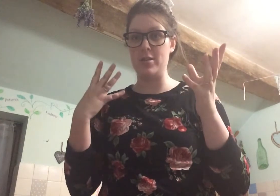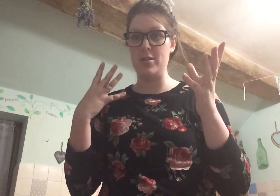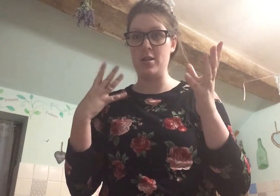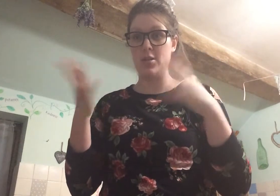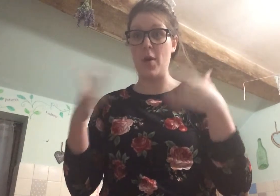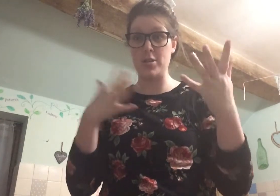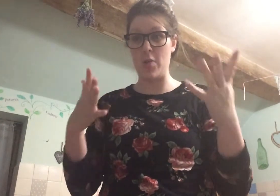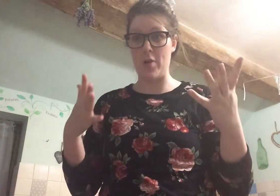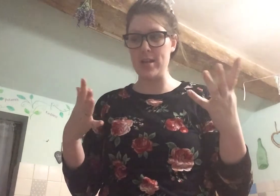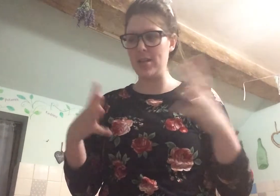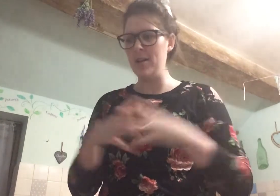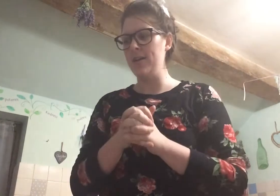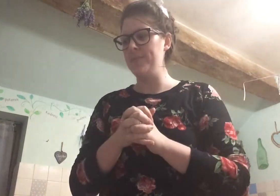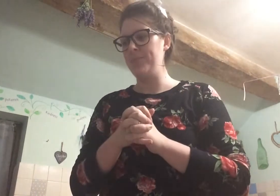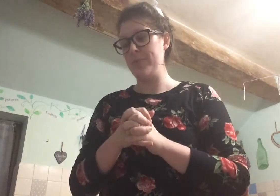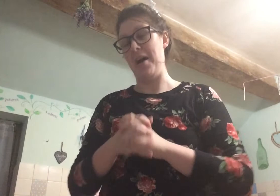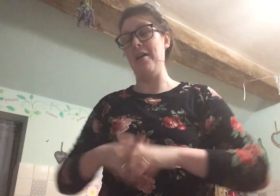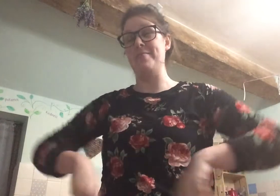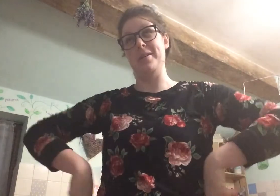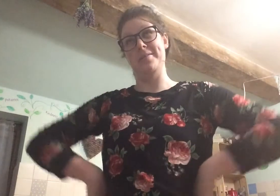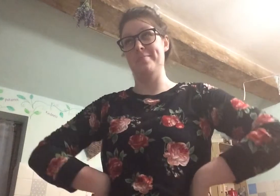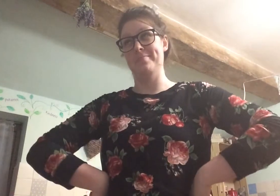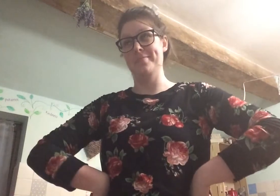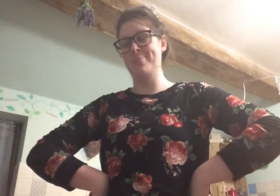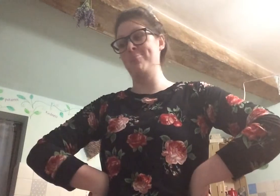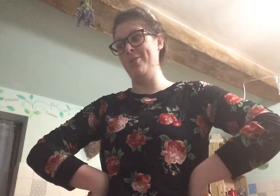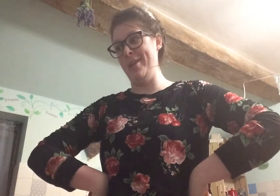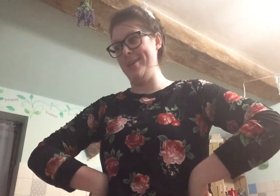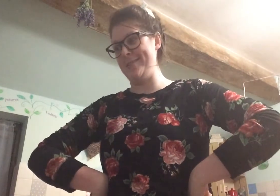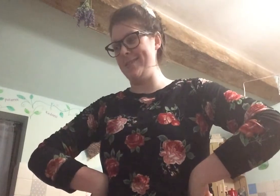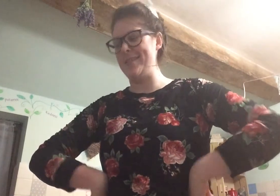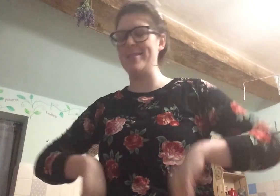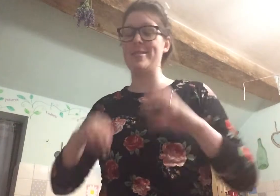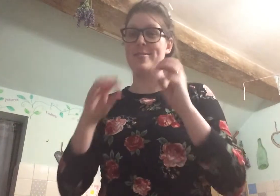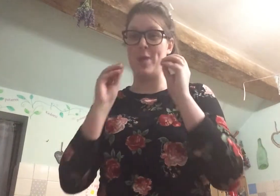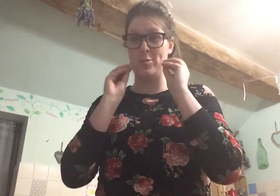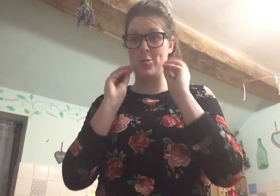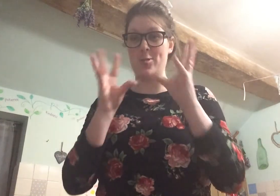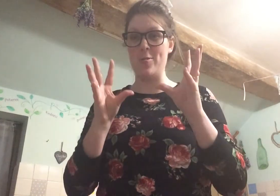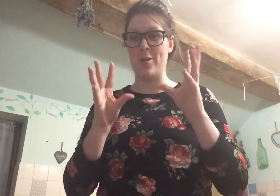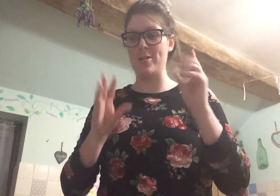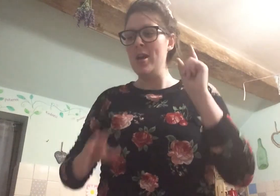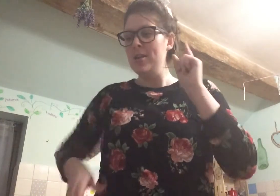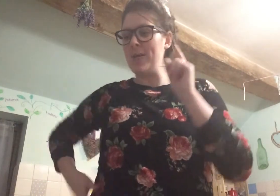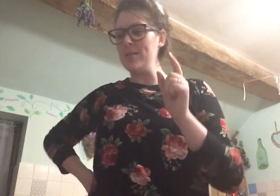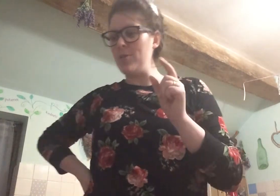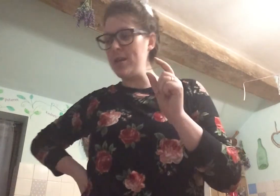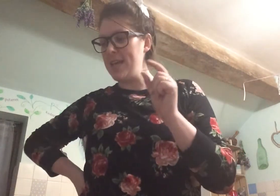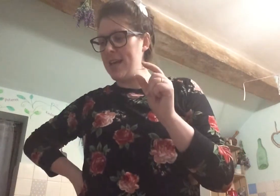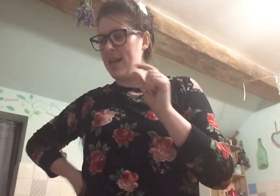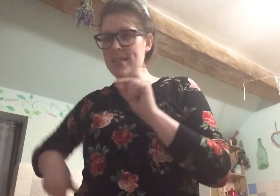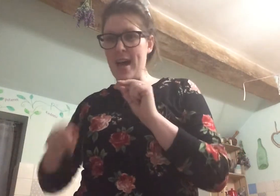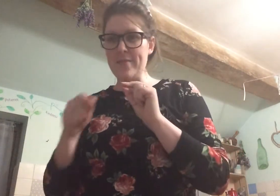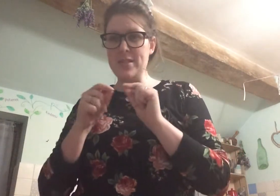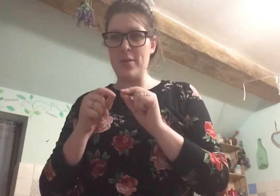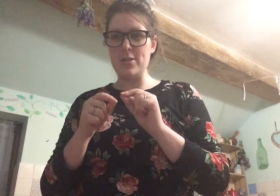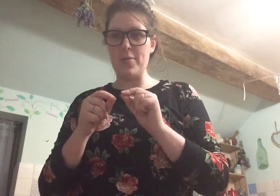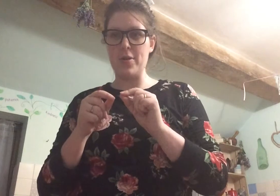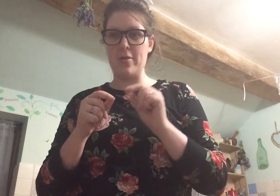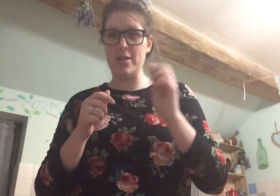orange tomato bread. I've made some. It's really exciting. It smells so good. So basically what I did, I didn't have any tomato puree, so